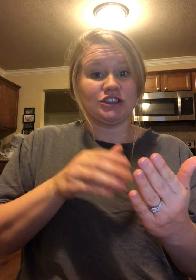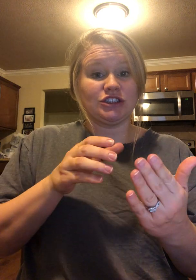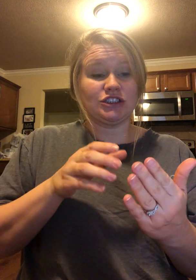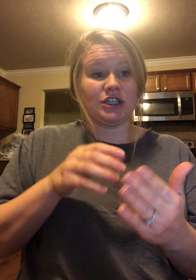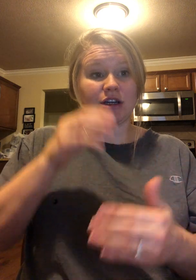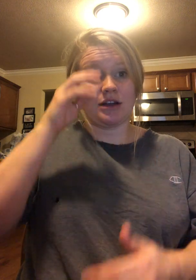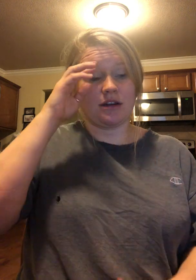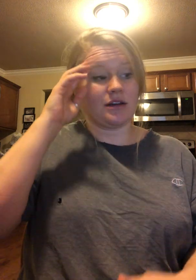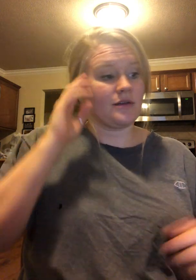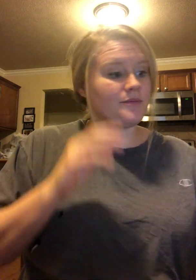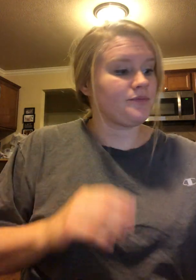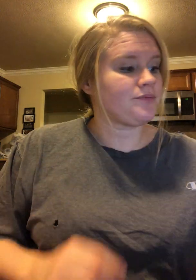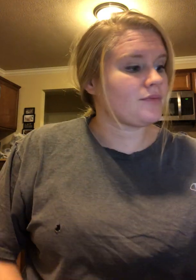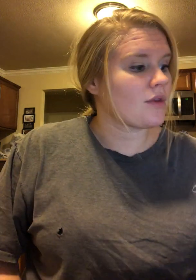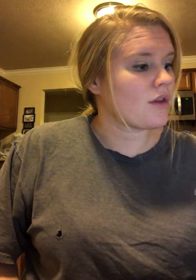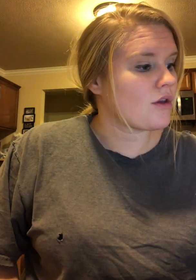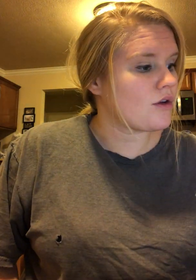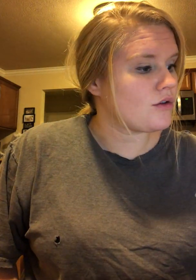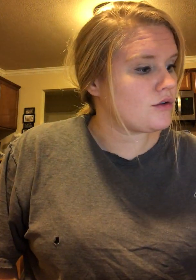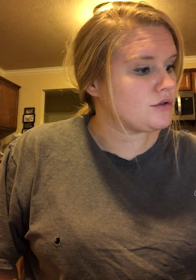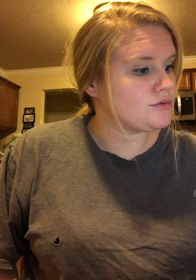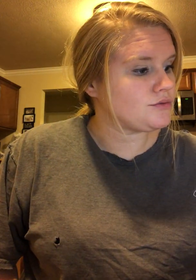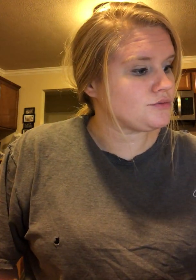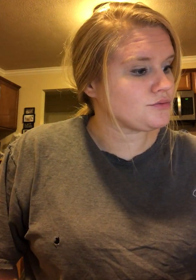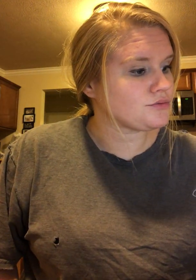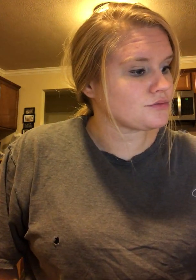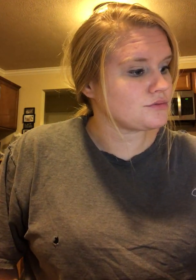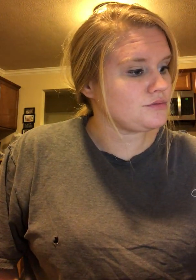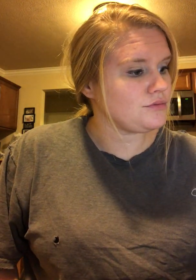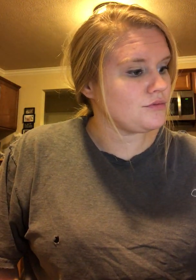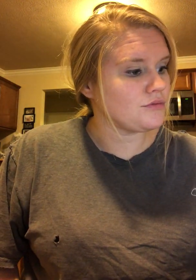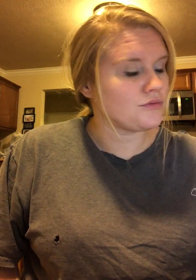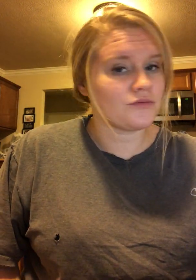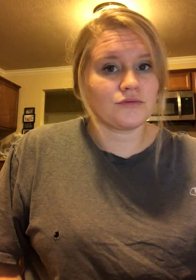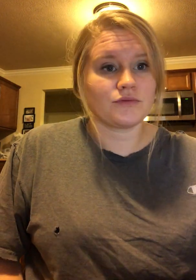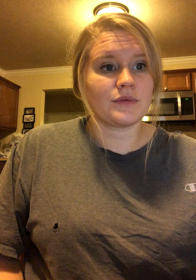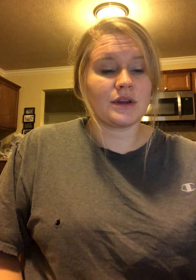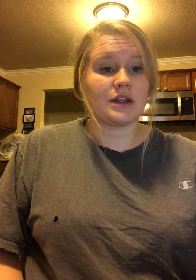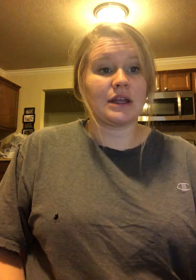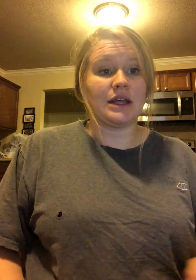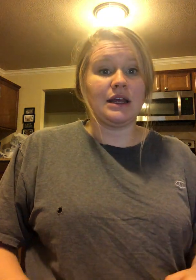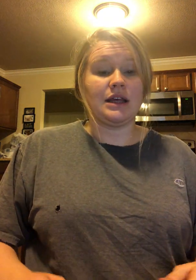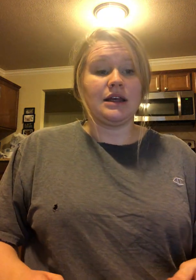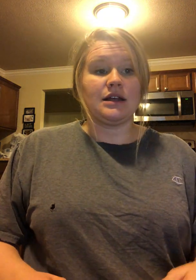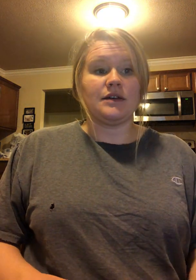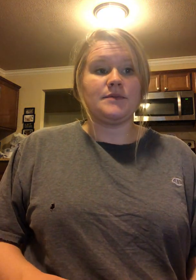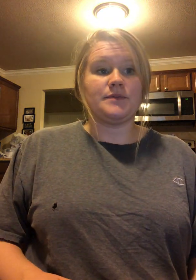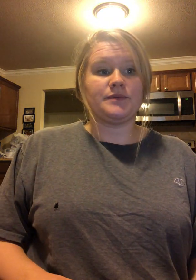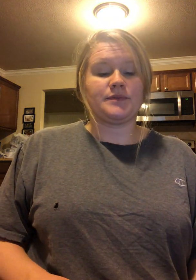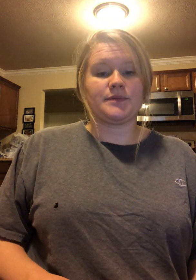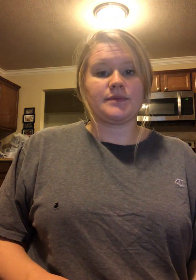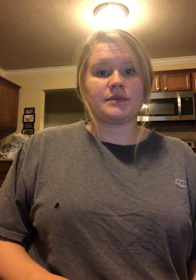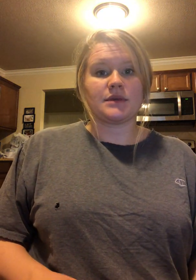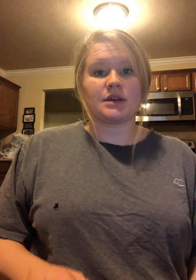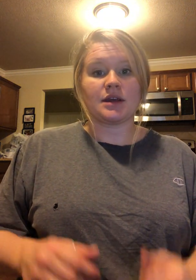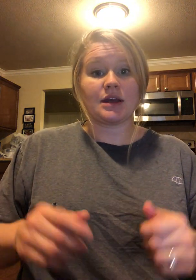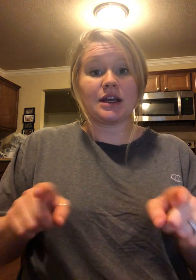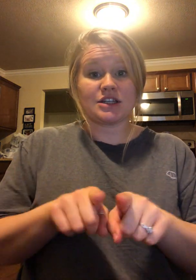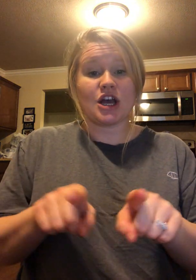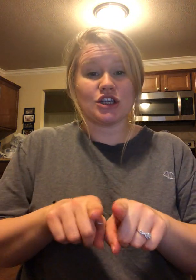about the day or things that we normally do, just getting them involved with the day and their routine. It's also important to go through the calendar